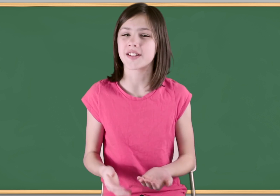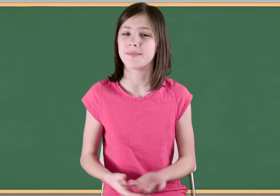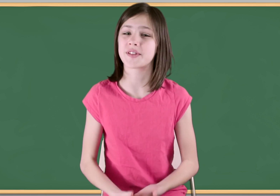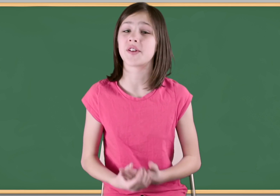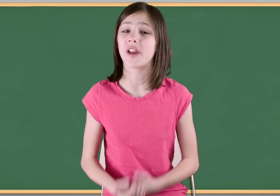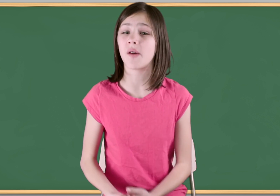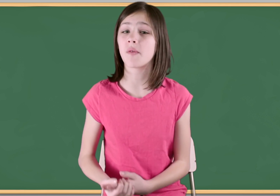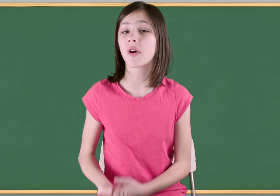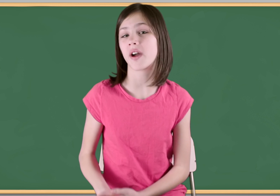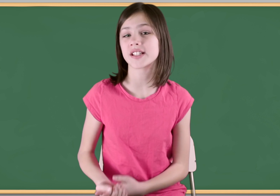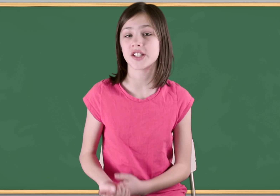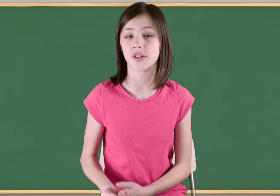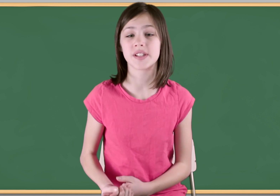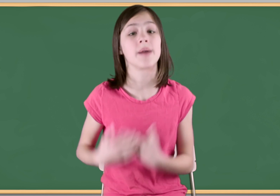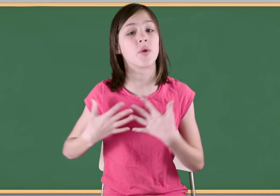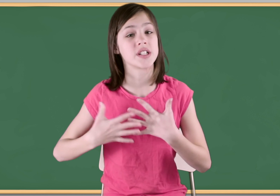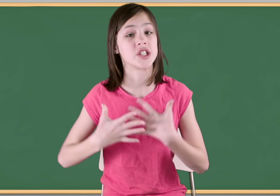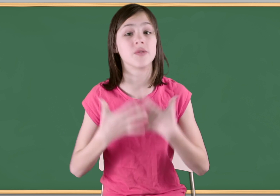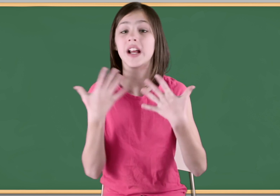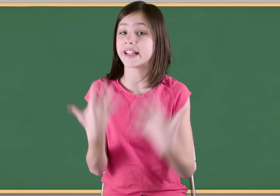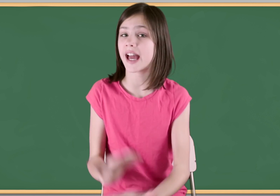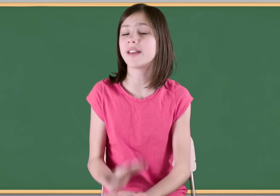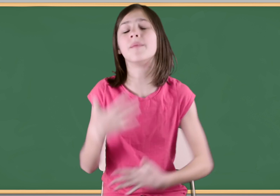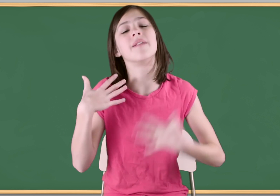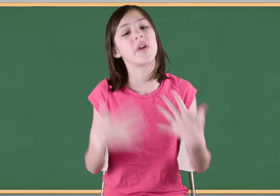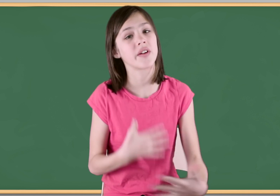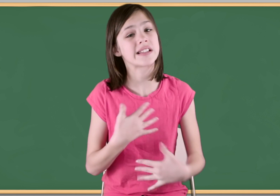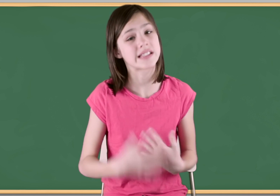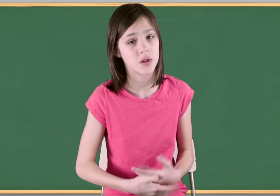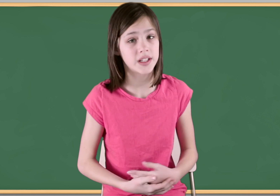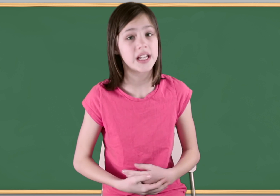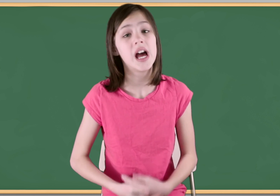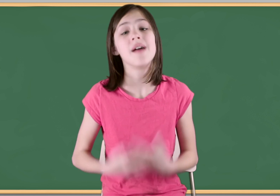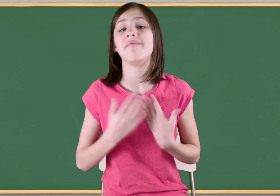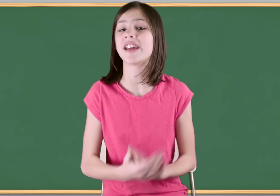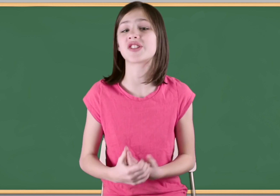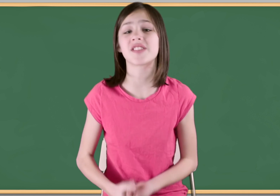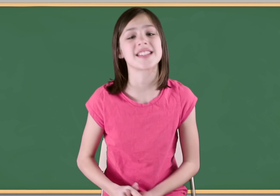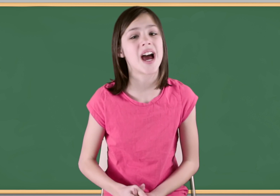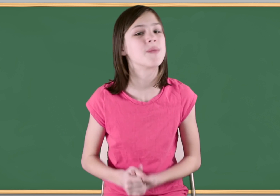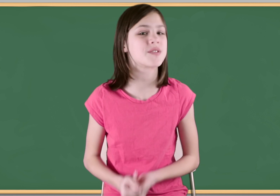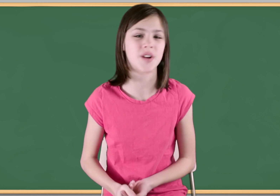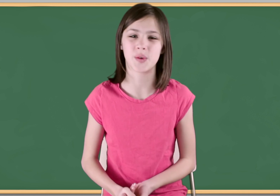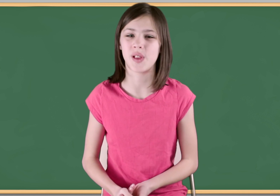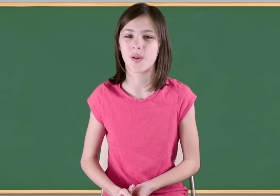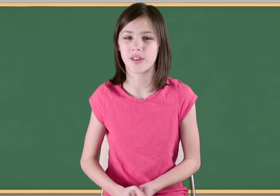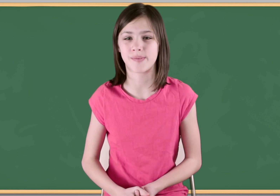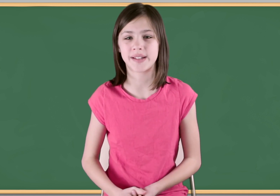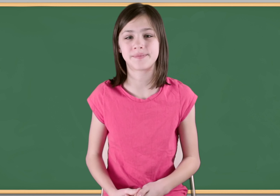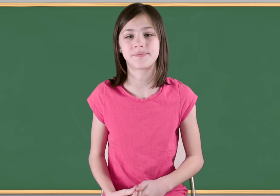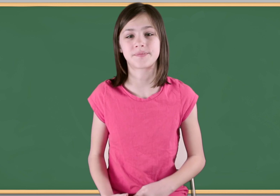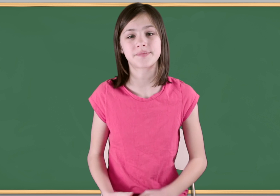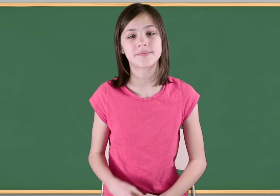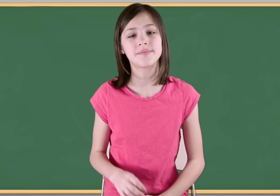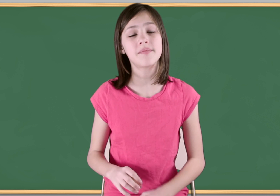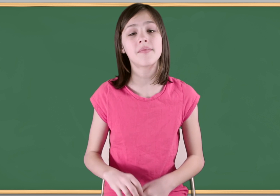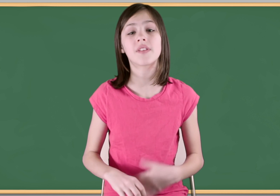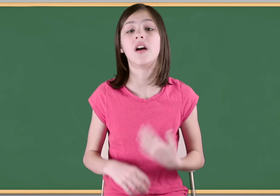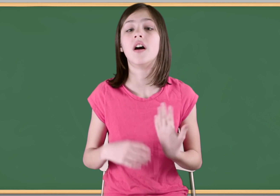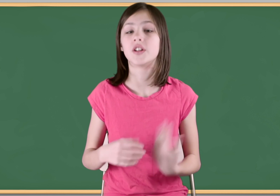Awesome, so now what we're going to do is I'm going to do it again, but very slowly. Make sure this time to follow along with me. So